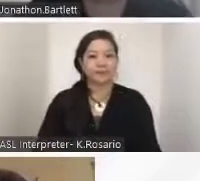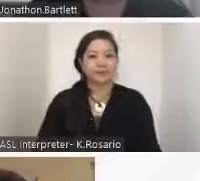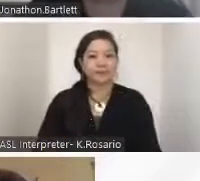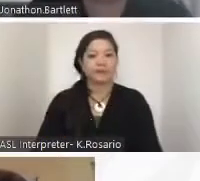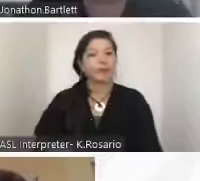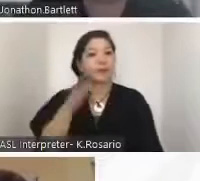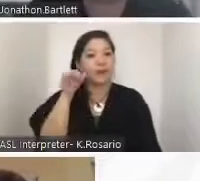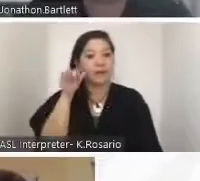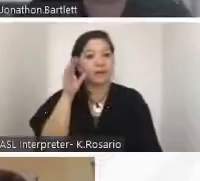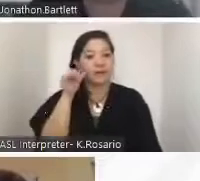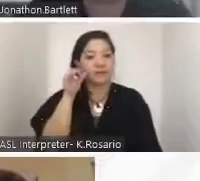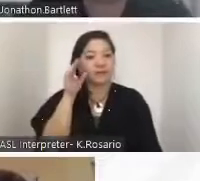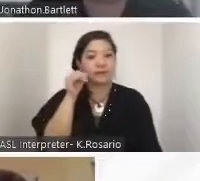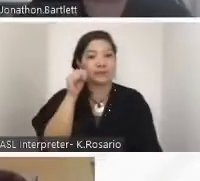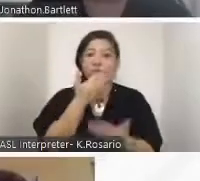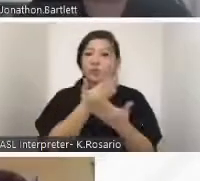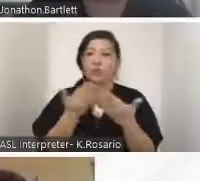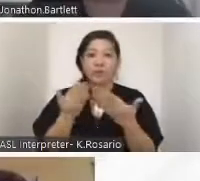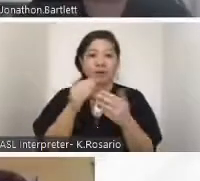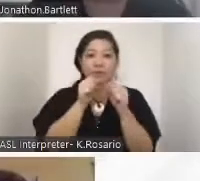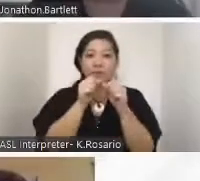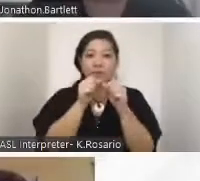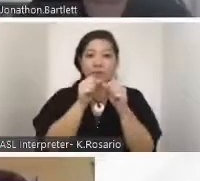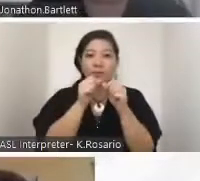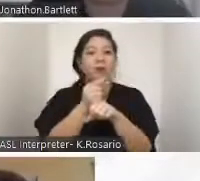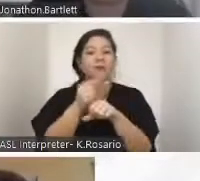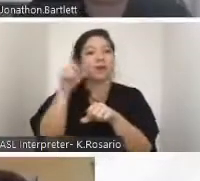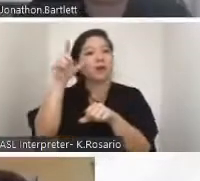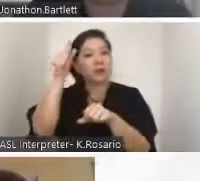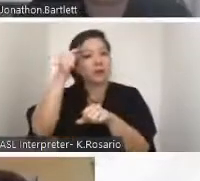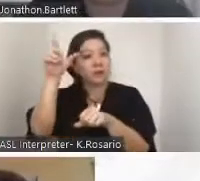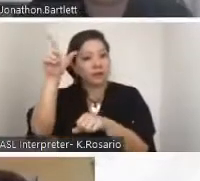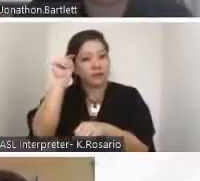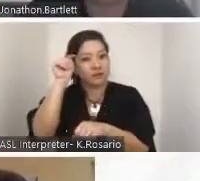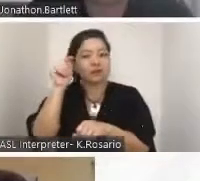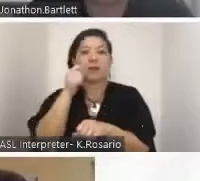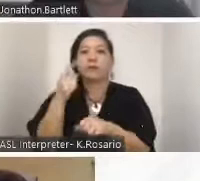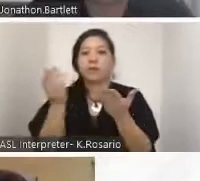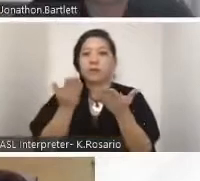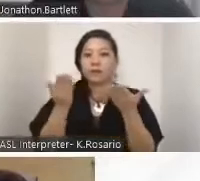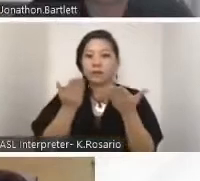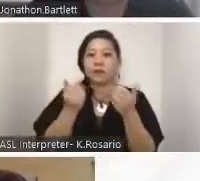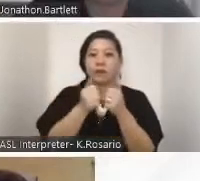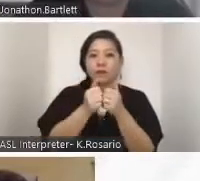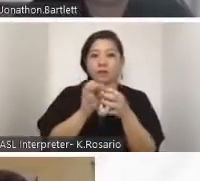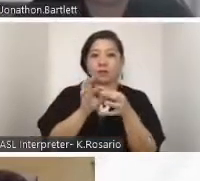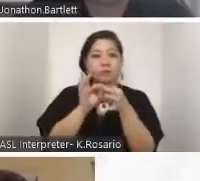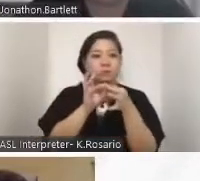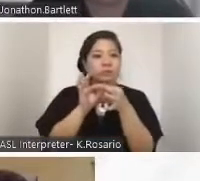Papadej and Manana Sijulis, Governor, Lieutenant Governor Christina Bird from the